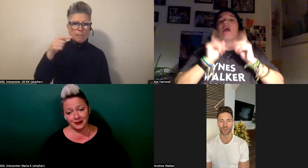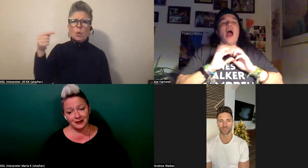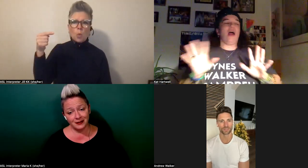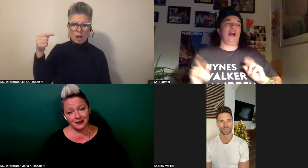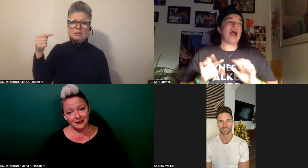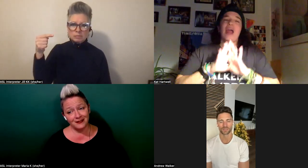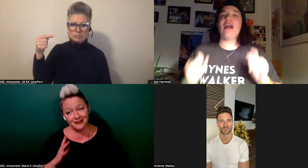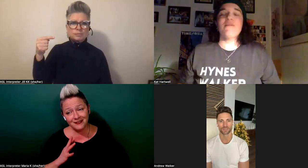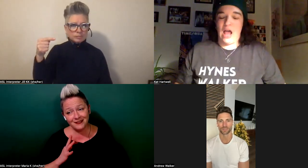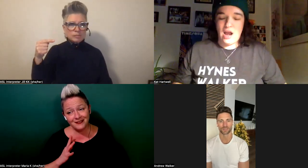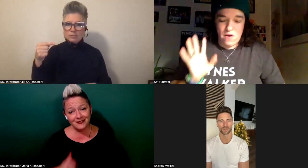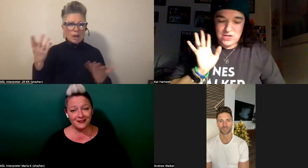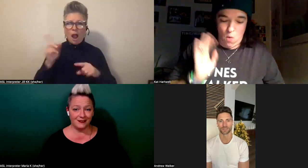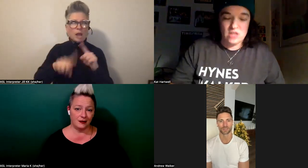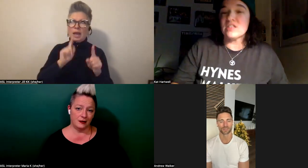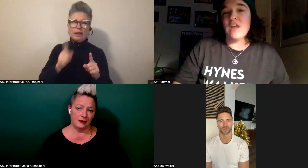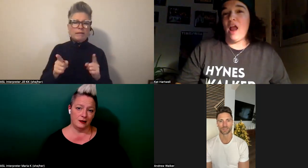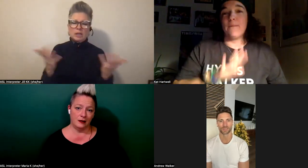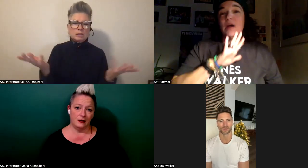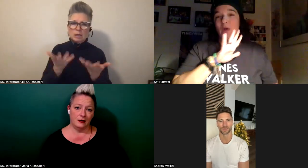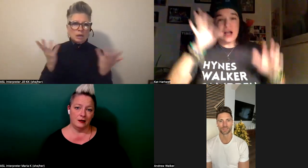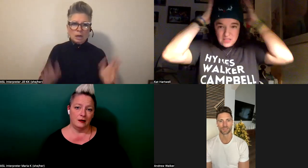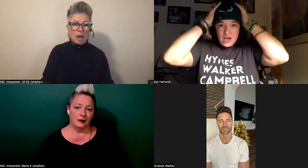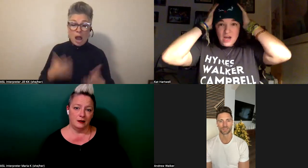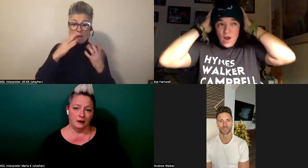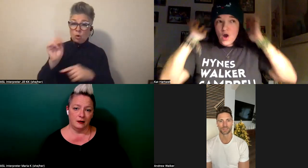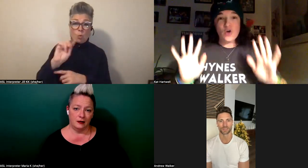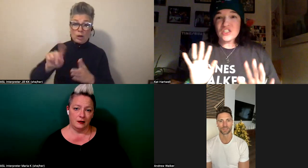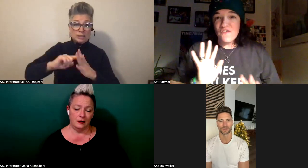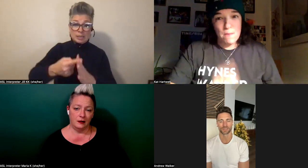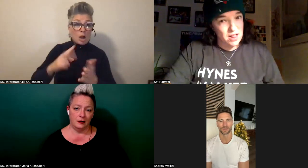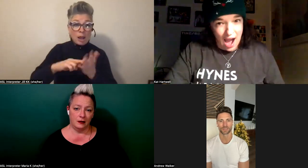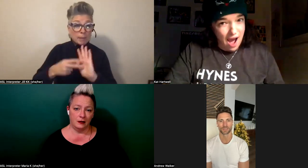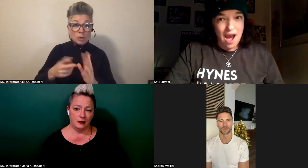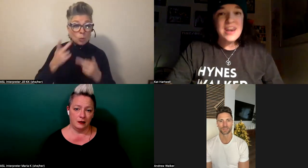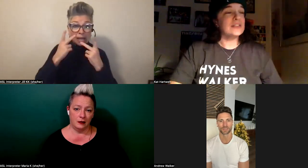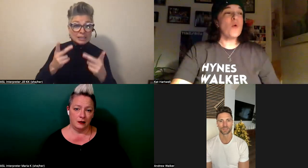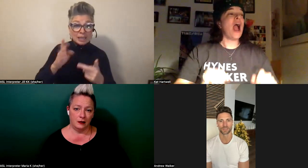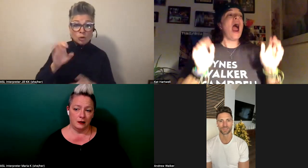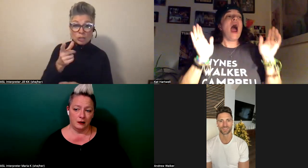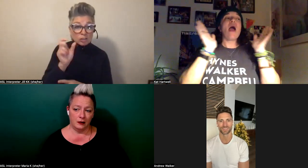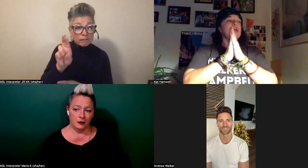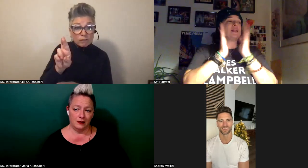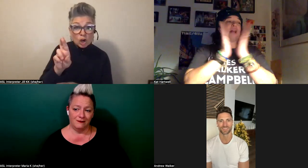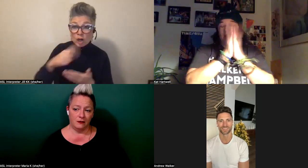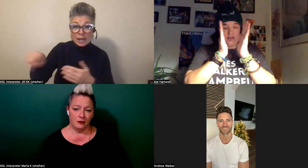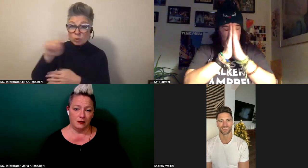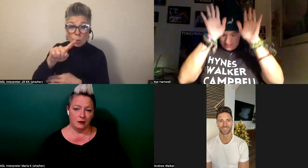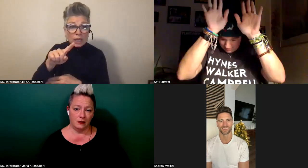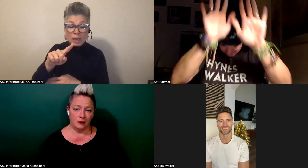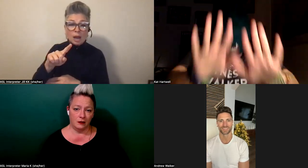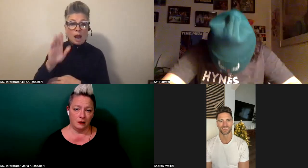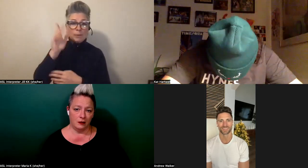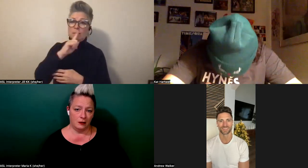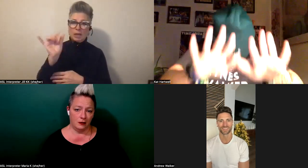That's great. I don't even know where to start. I mean, when I see Christopher Palaha next week, I feel like,